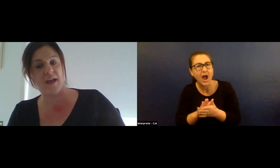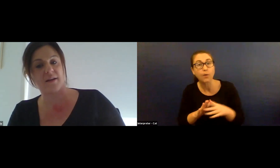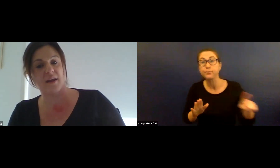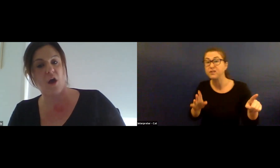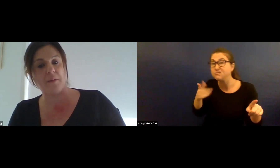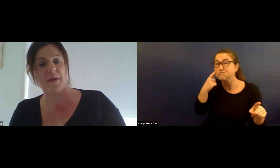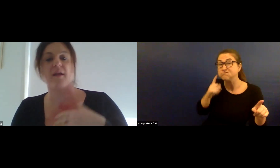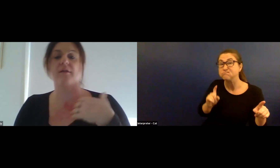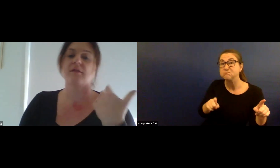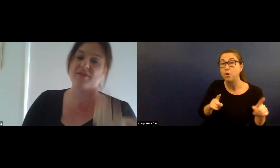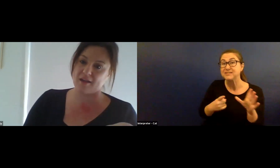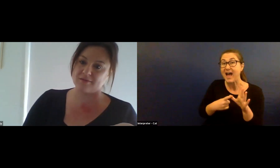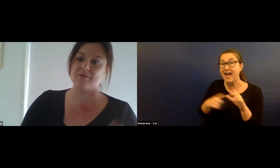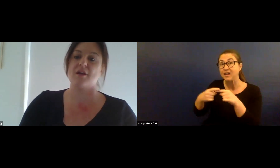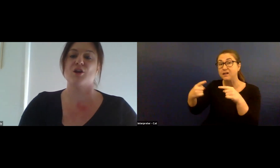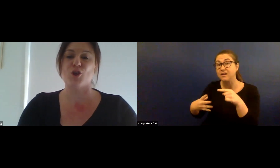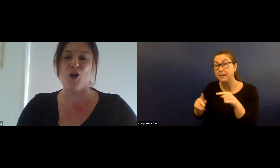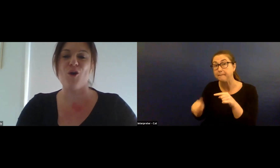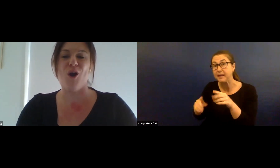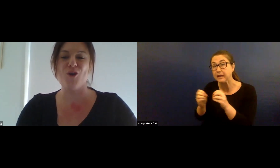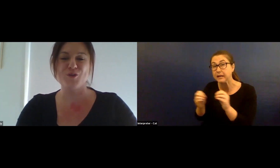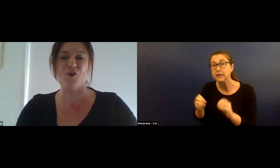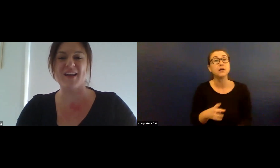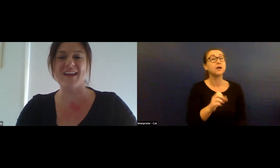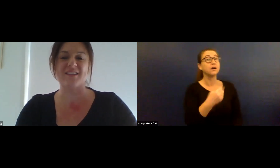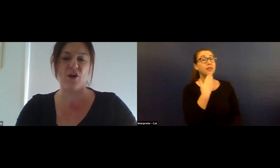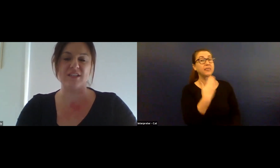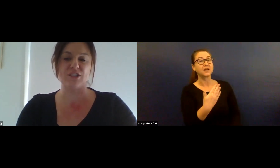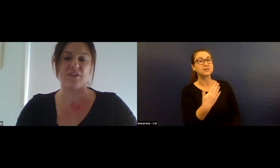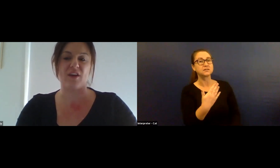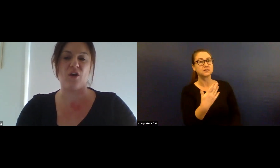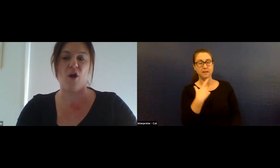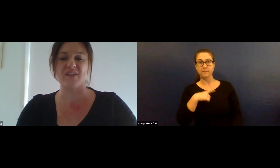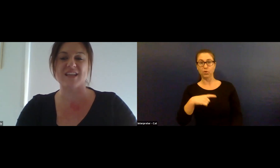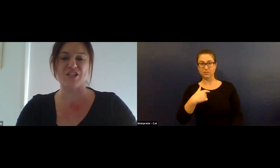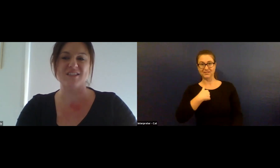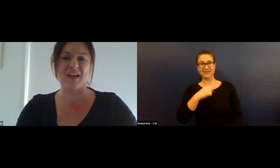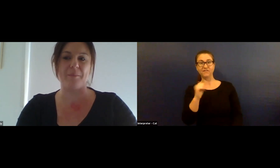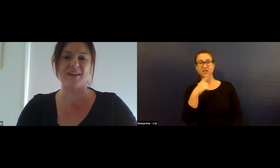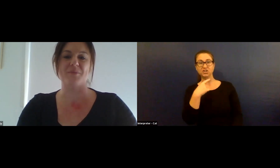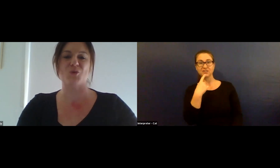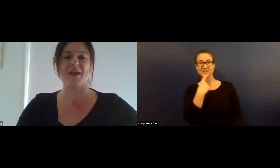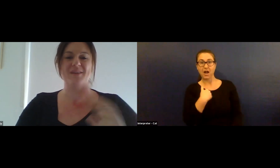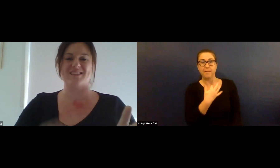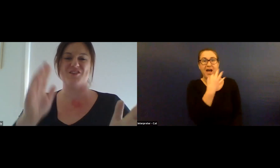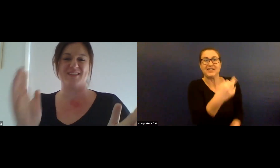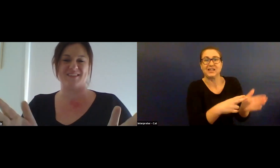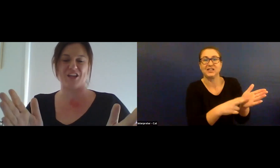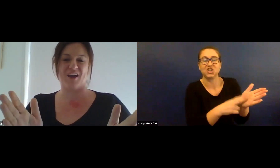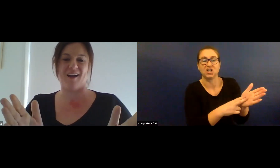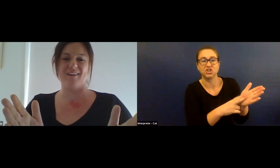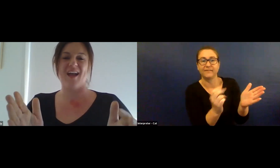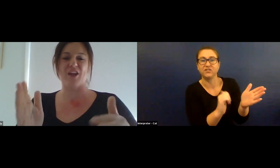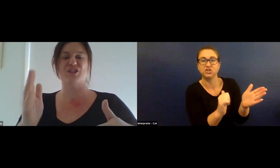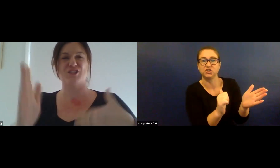box A and click line B. Thanks. So you've already acknowledged that the conversation is happening between Melissa and